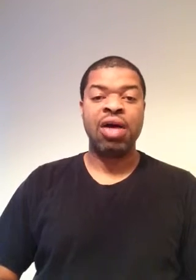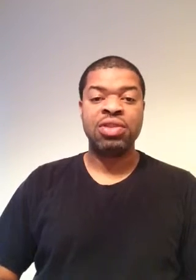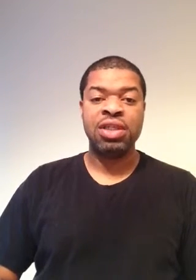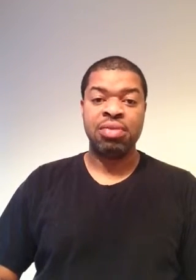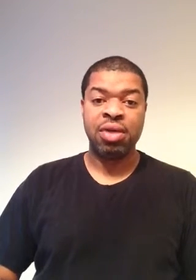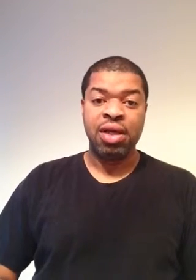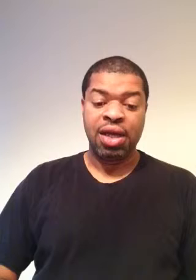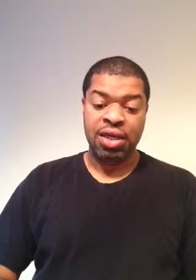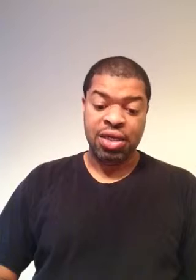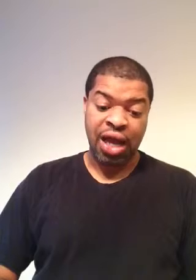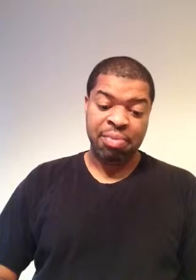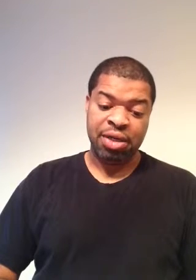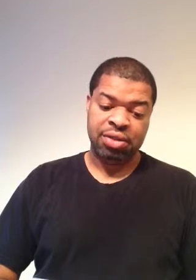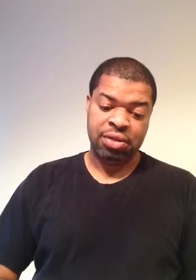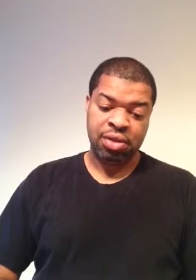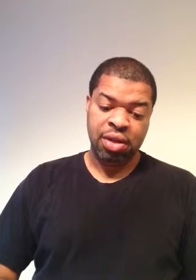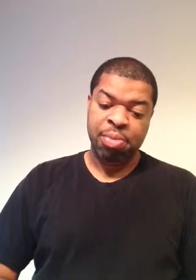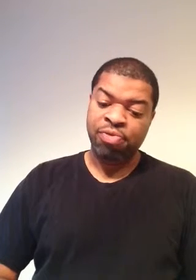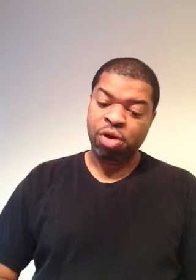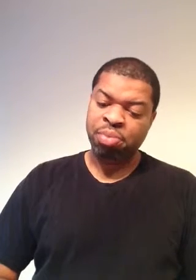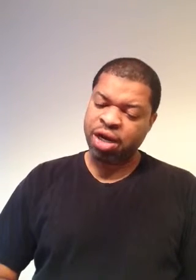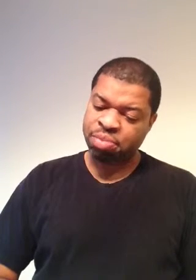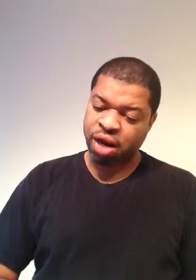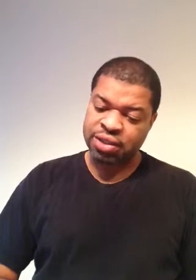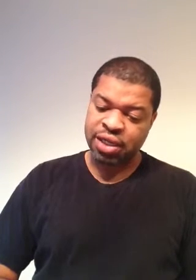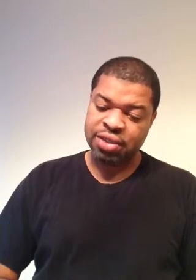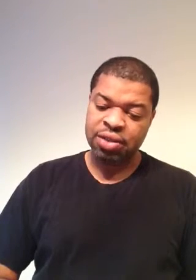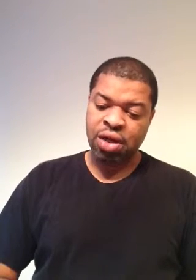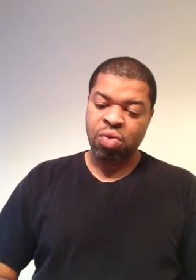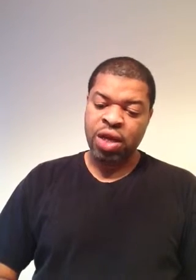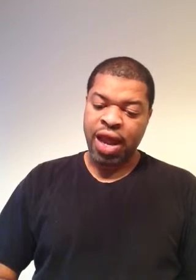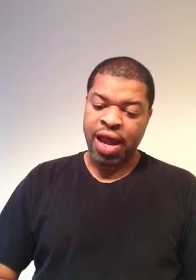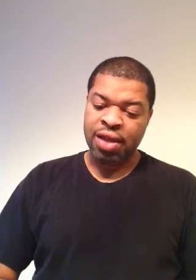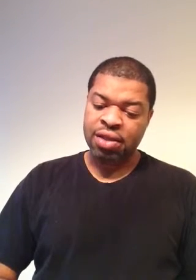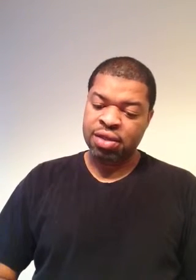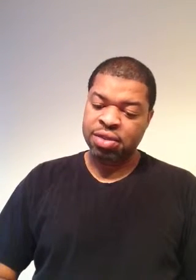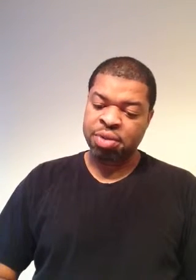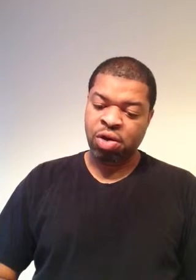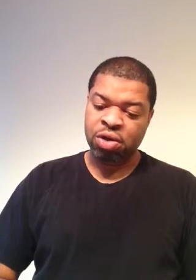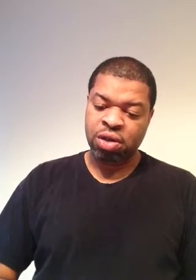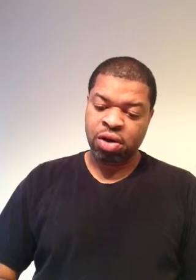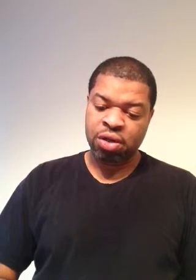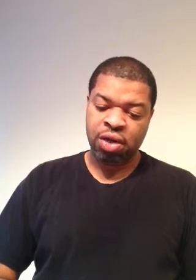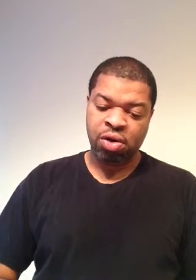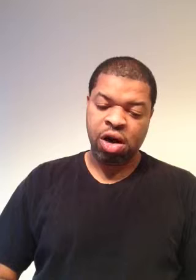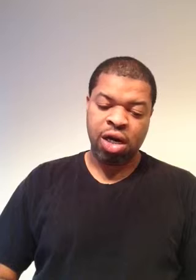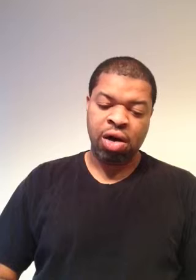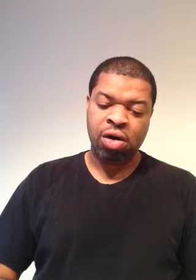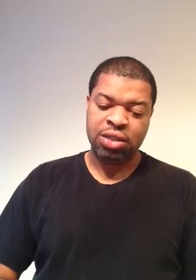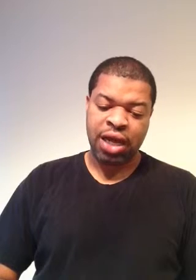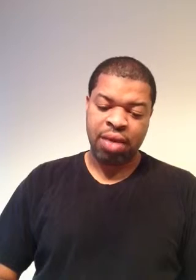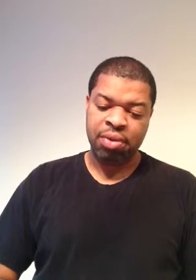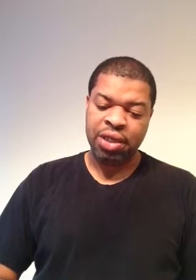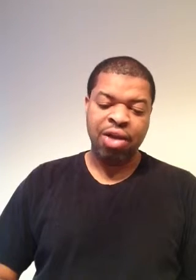sound sleep and economics. Before the breaking process, we had to be on alert and on guard at all times. Now you